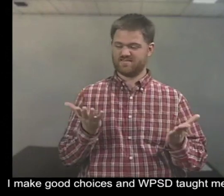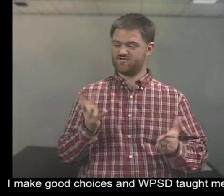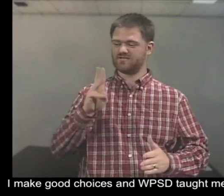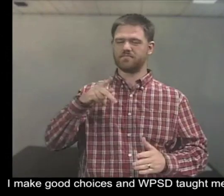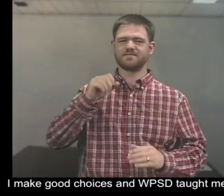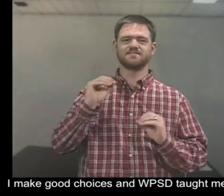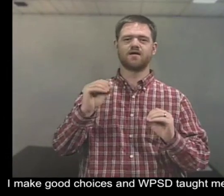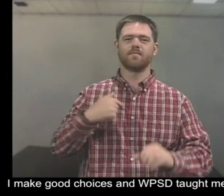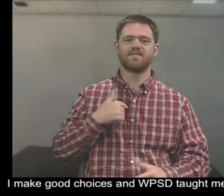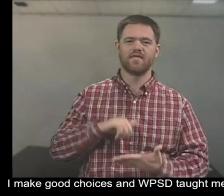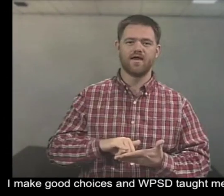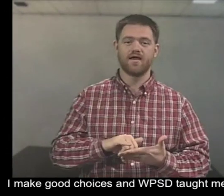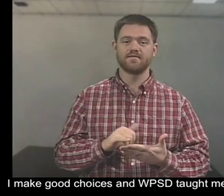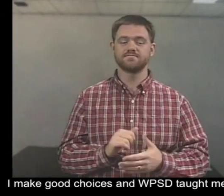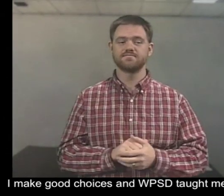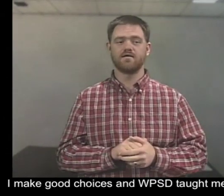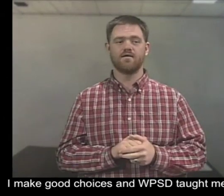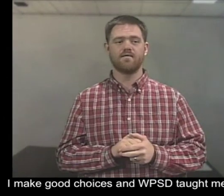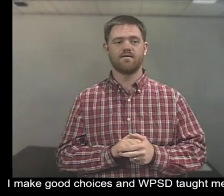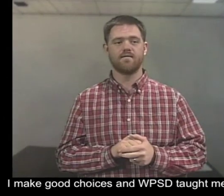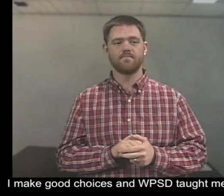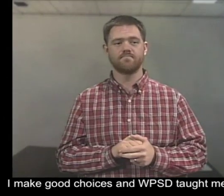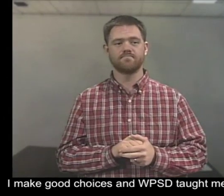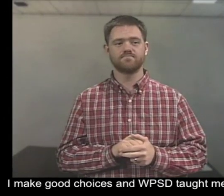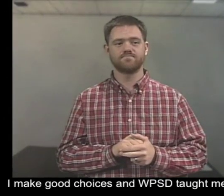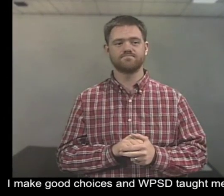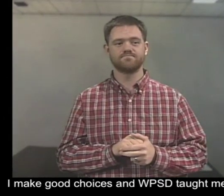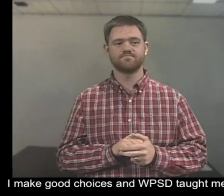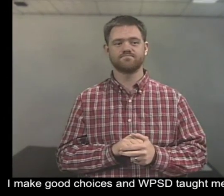I make good choices, and WPSD taught me that.